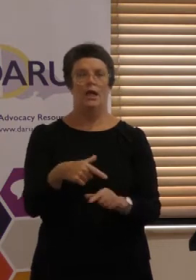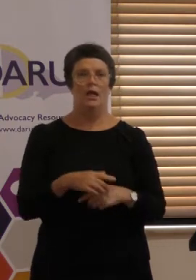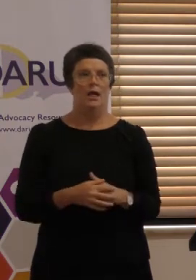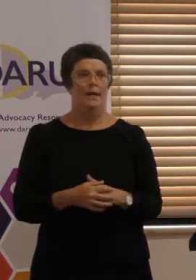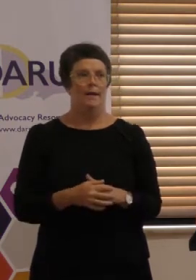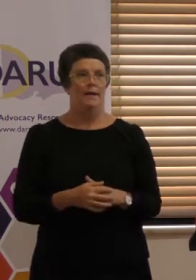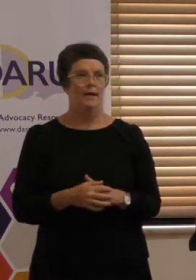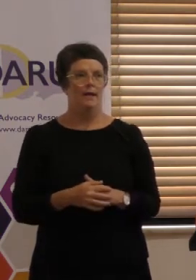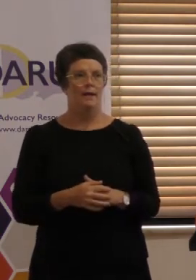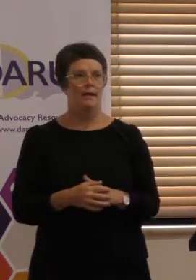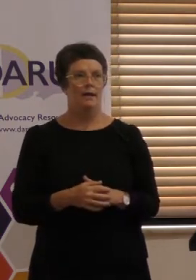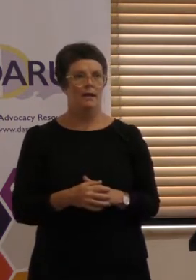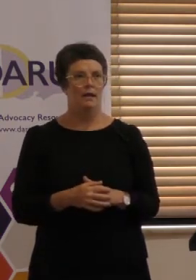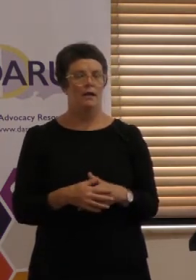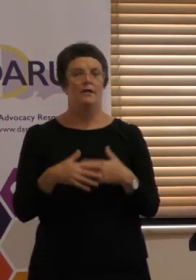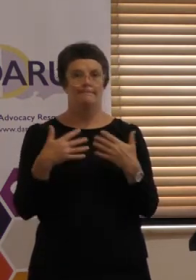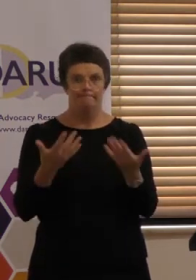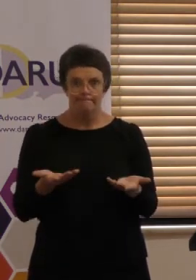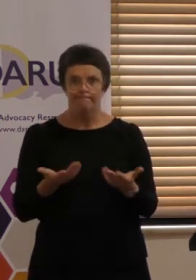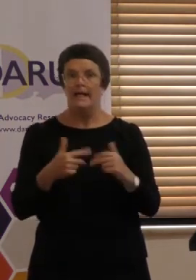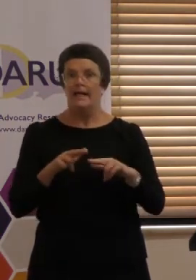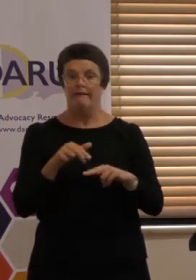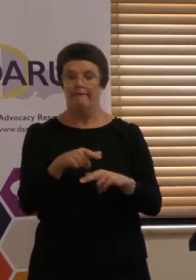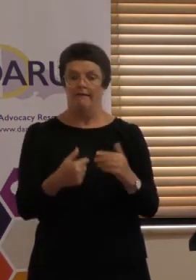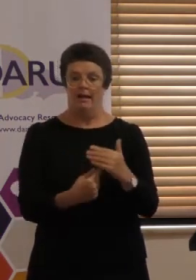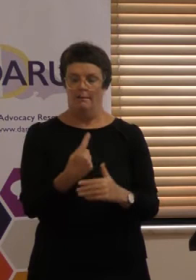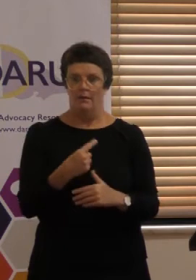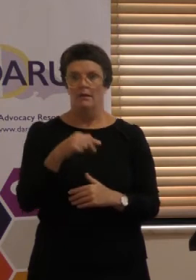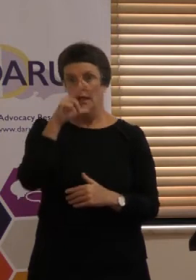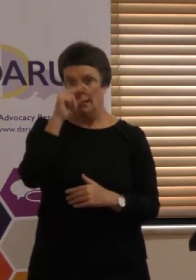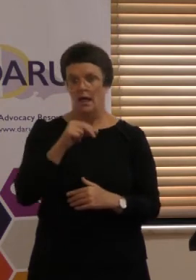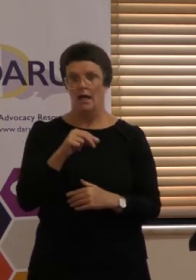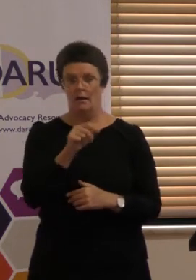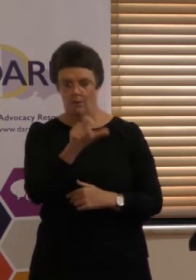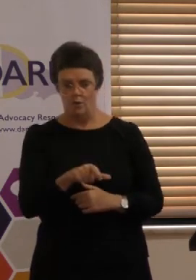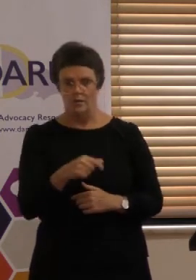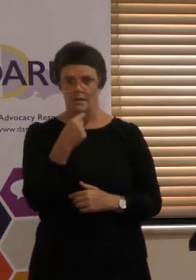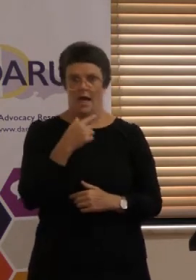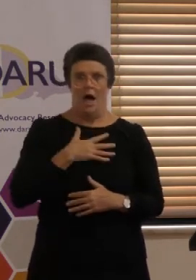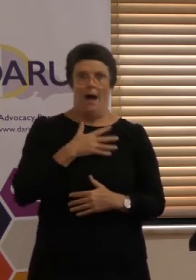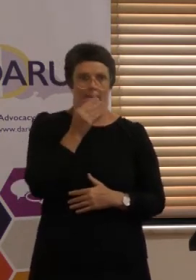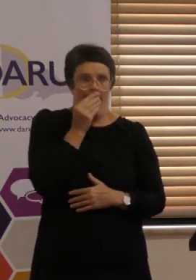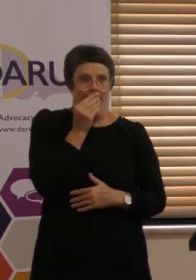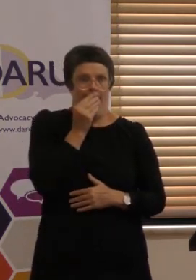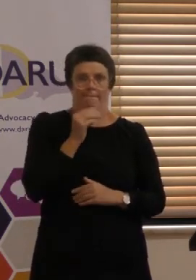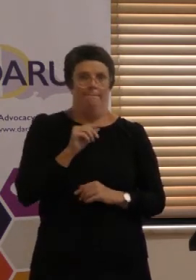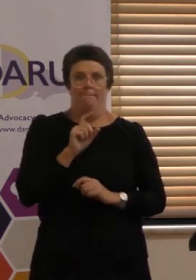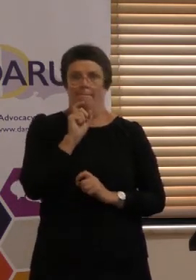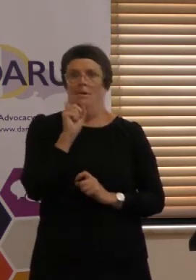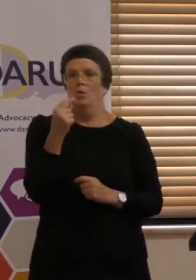Young people also then start to say, well, I don't want to identify as having a disability. I don't